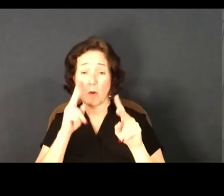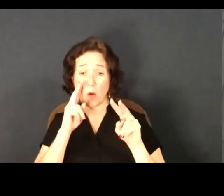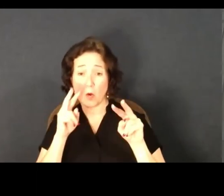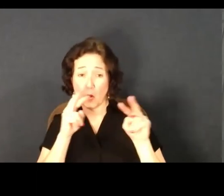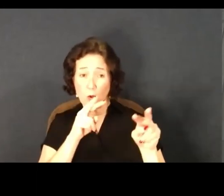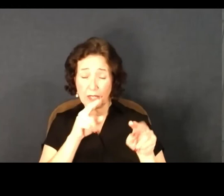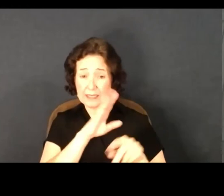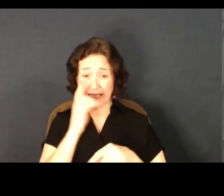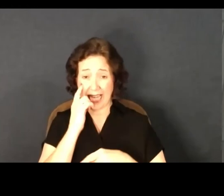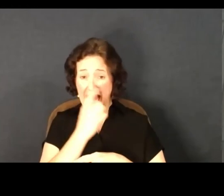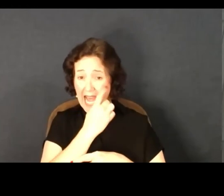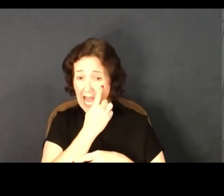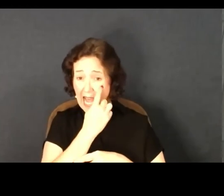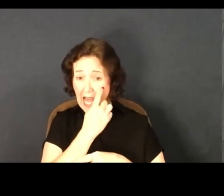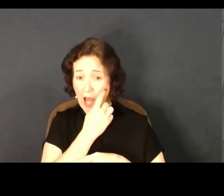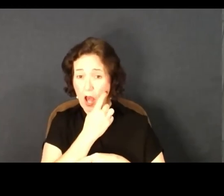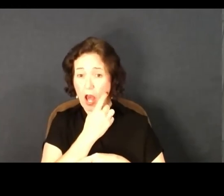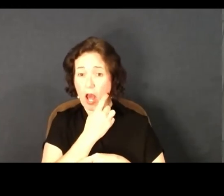in the eye,